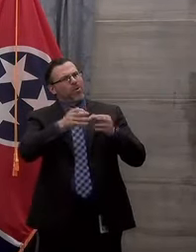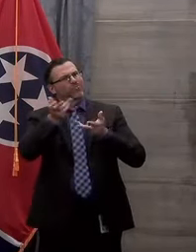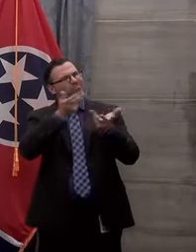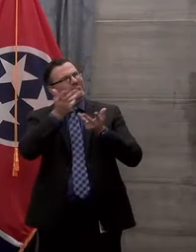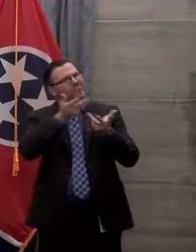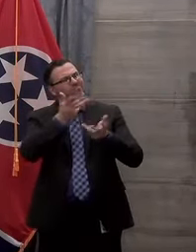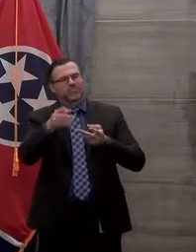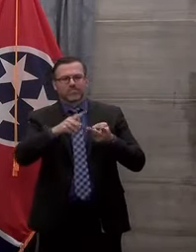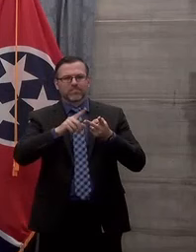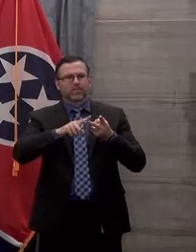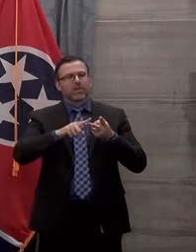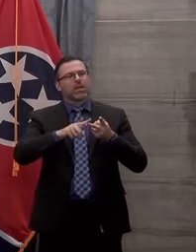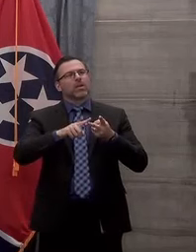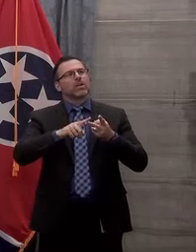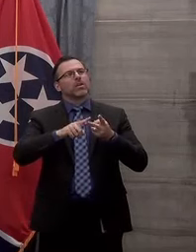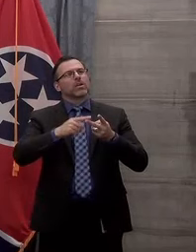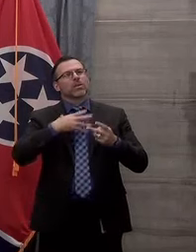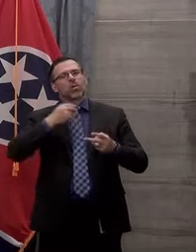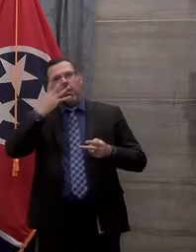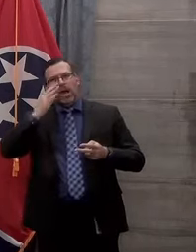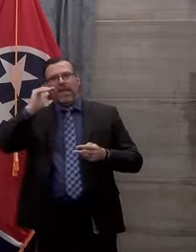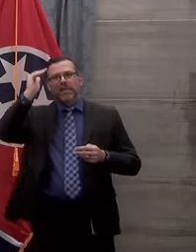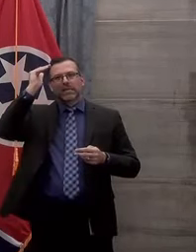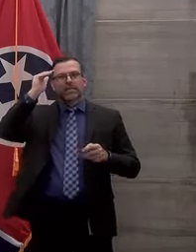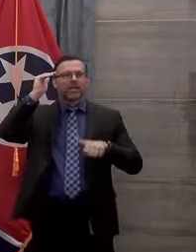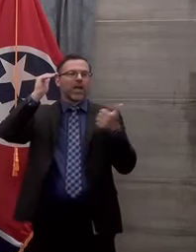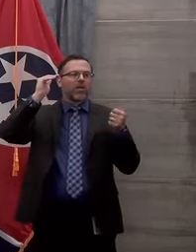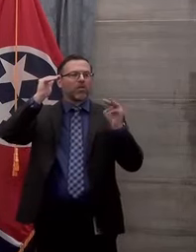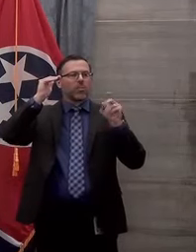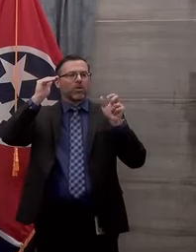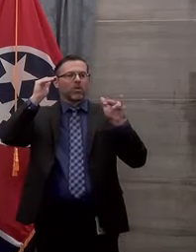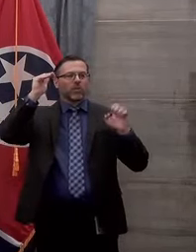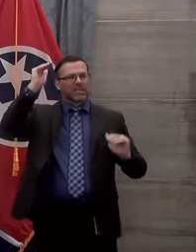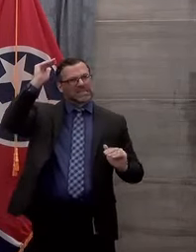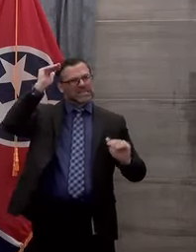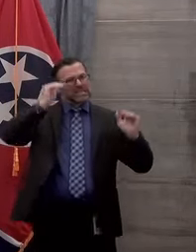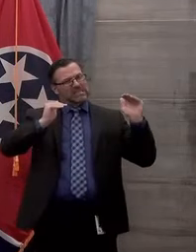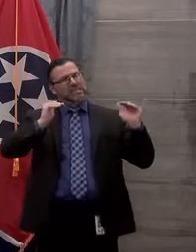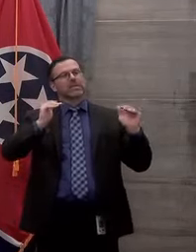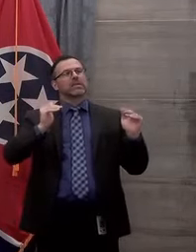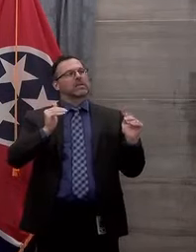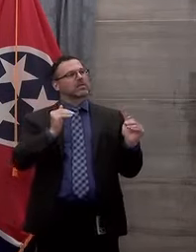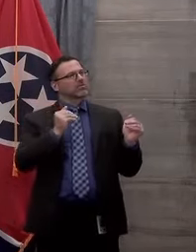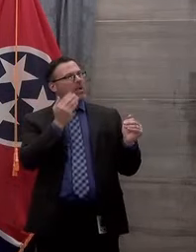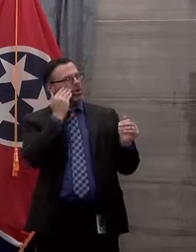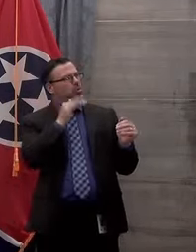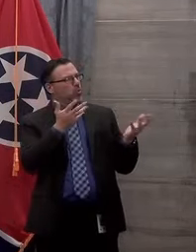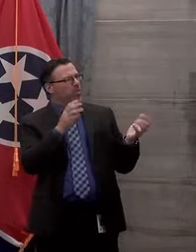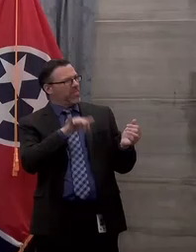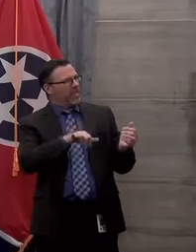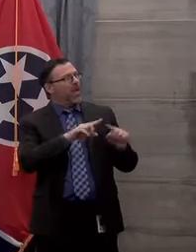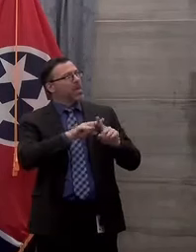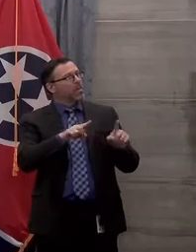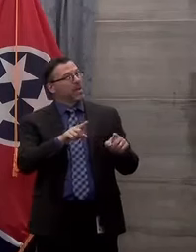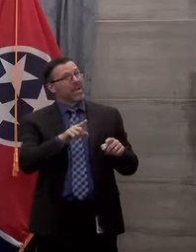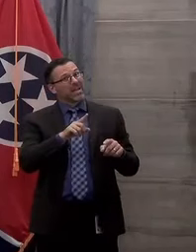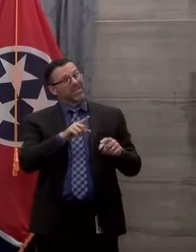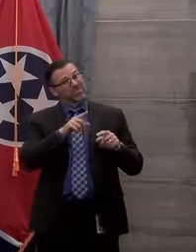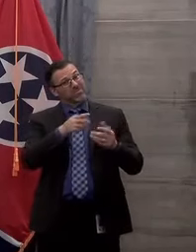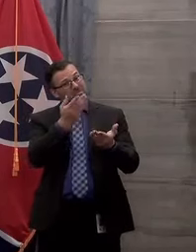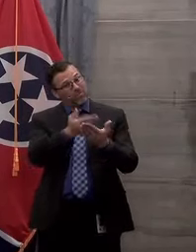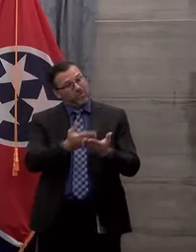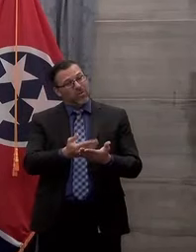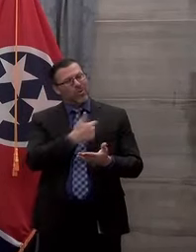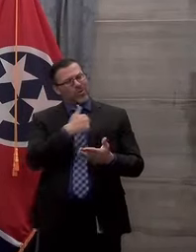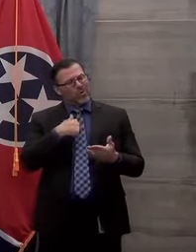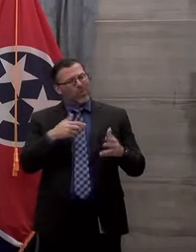mentioned racial reconciliation. Those are very well-worded concepts, but I wanted to ask you, I mean, the reality is that we've been having this